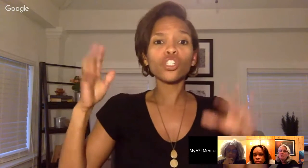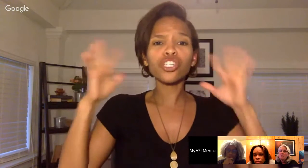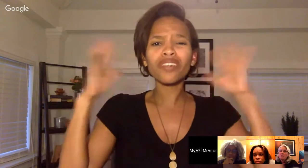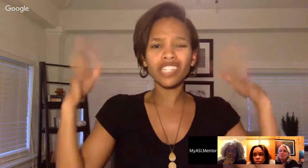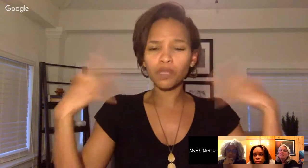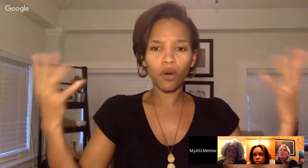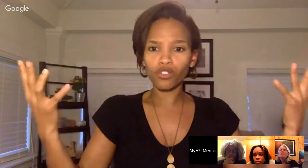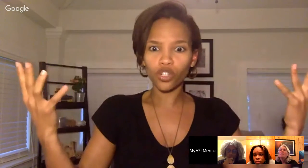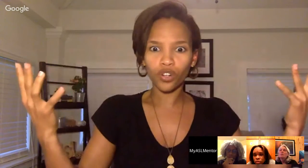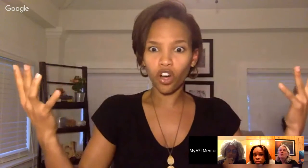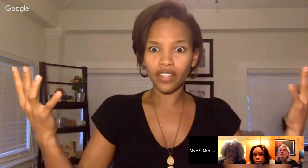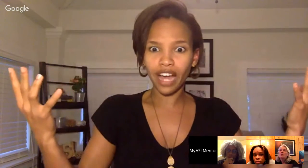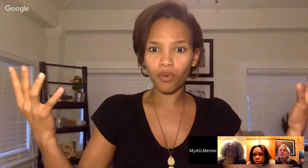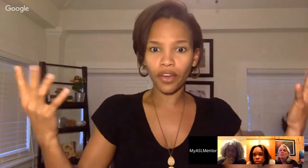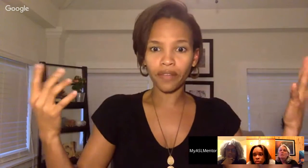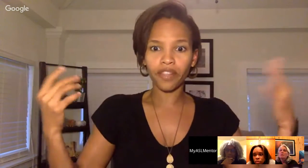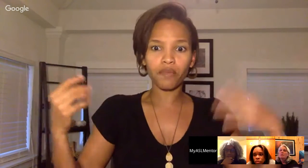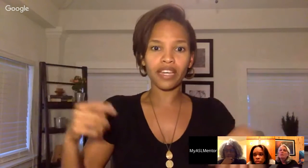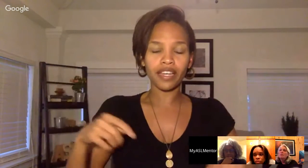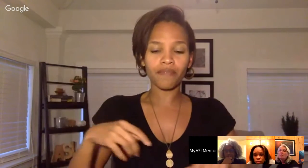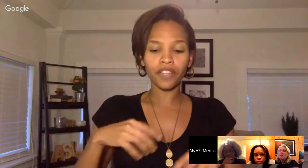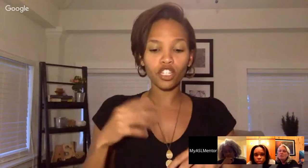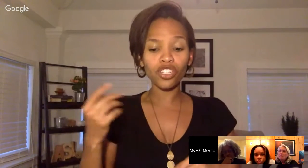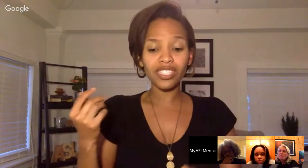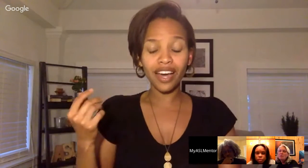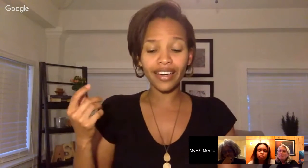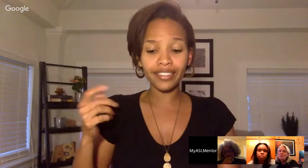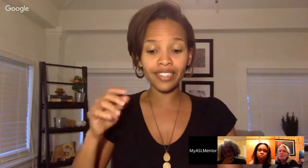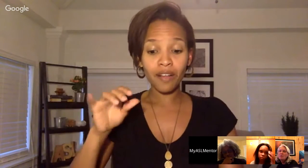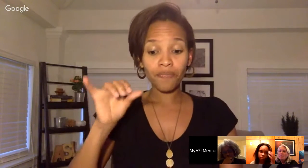so she wasn't exposed to it all at that point, at the beginning. And so she signs,